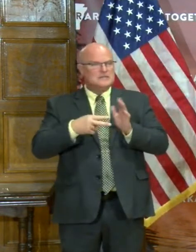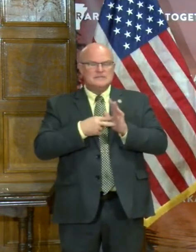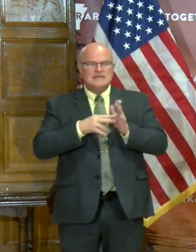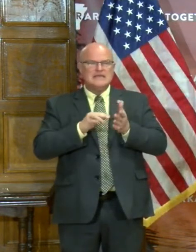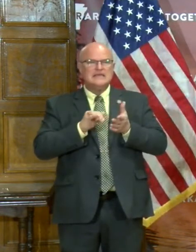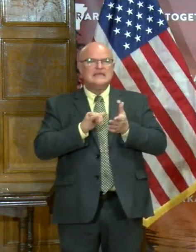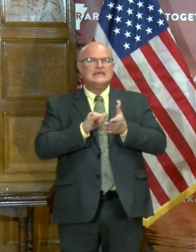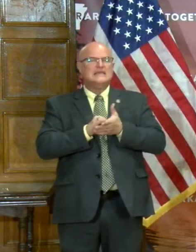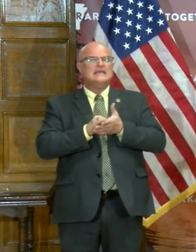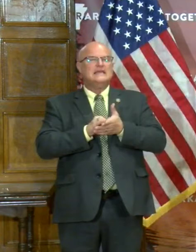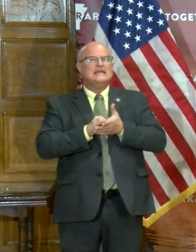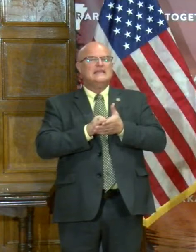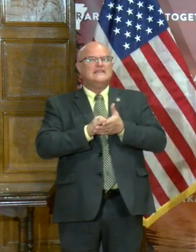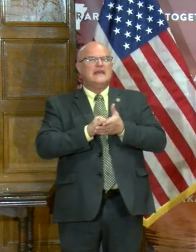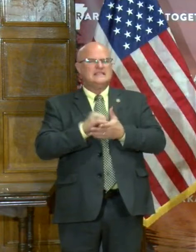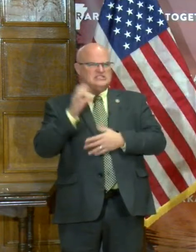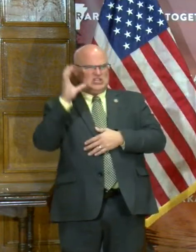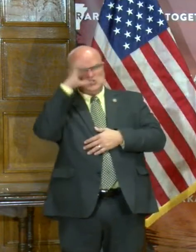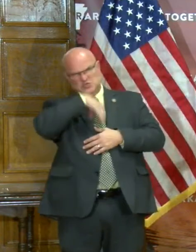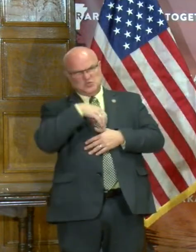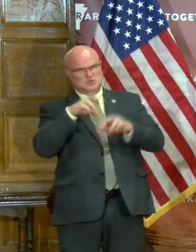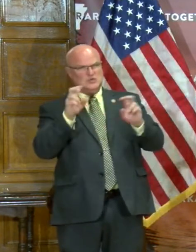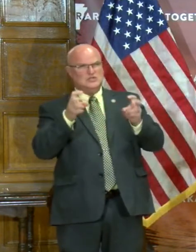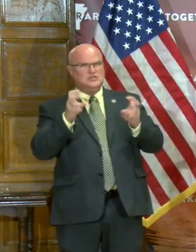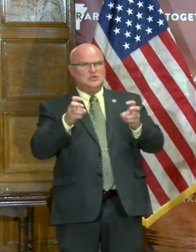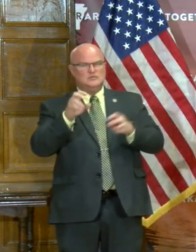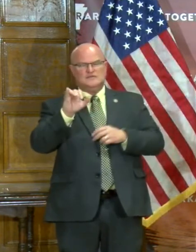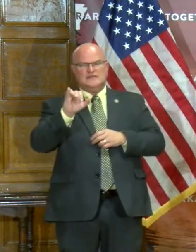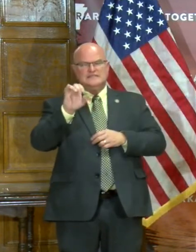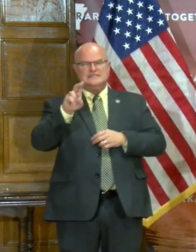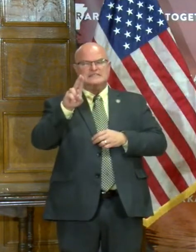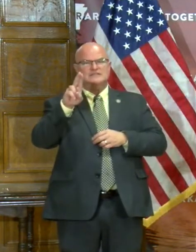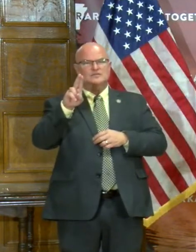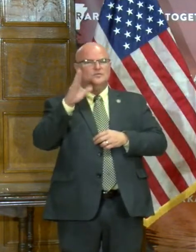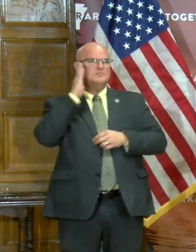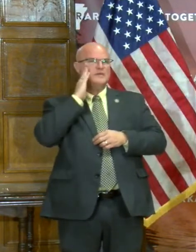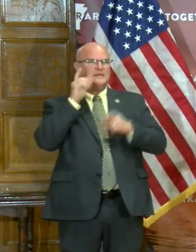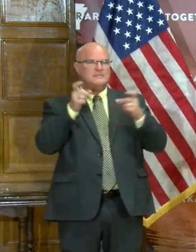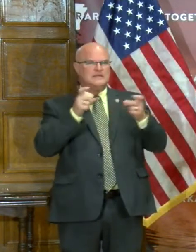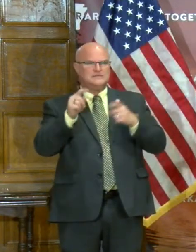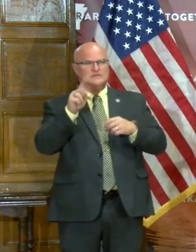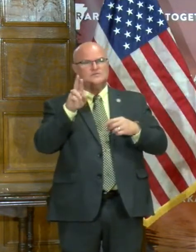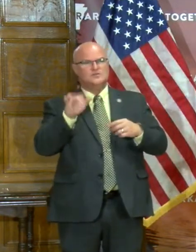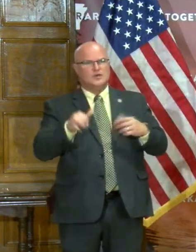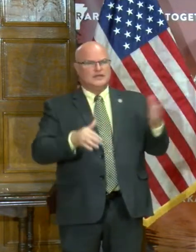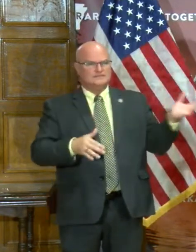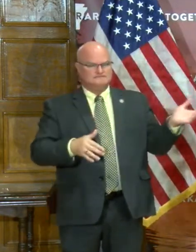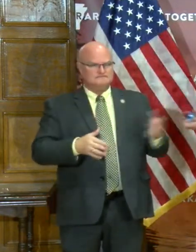that that is unusual in terms of ICU bed management. Troy?